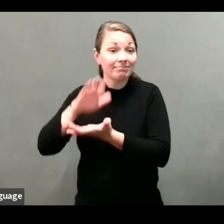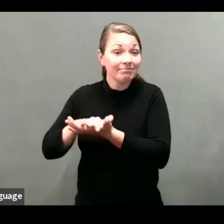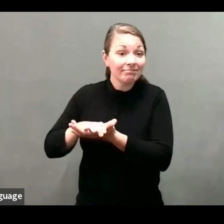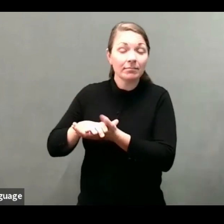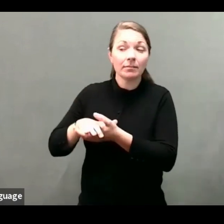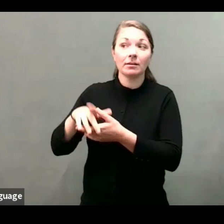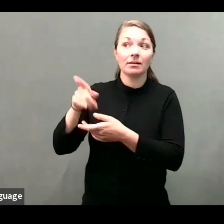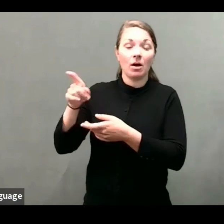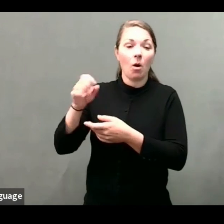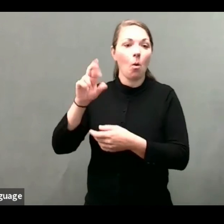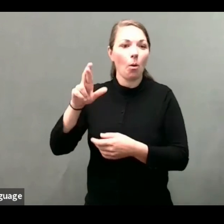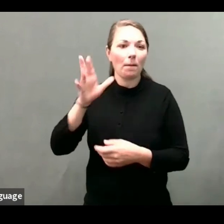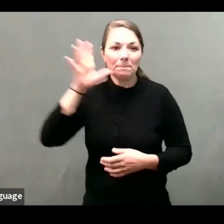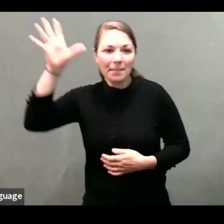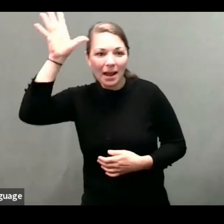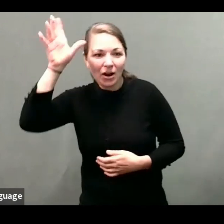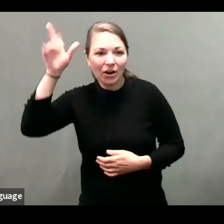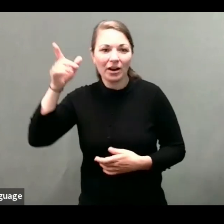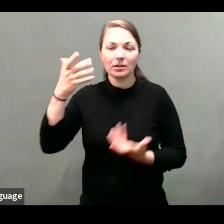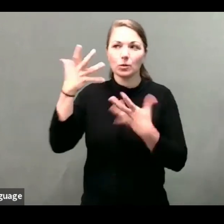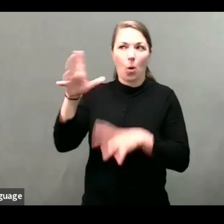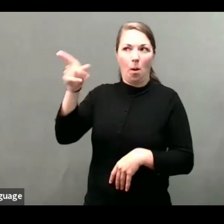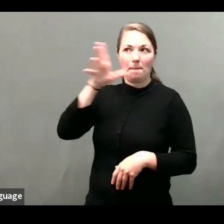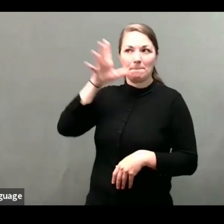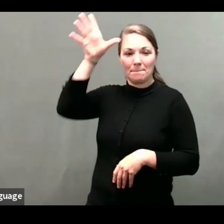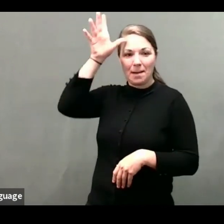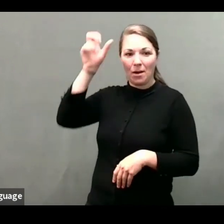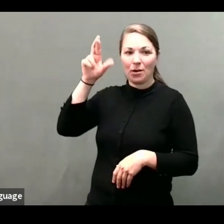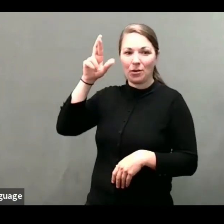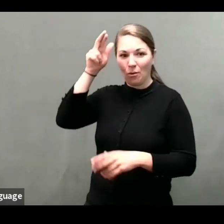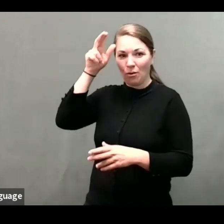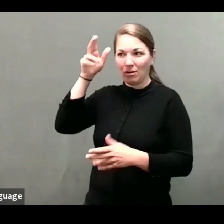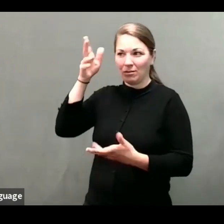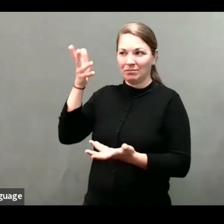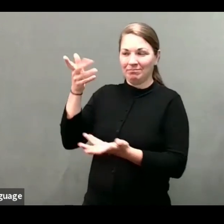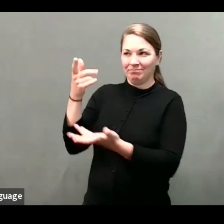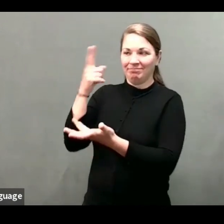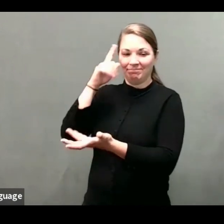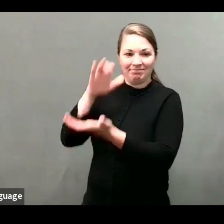And I'm going to talk about that in a couple of slides. So just wanted to let you know.